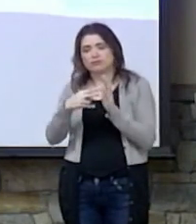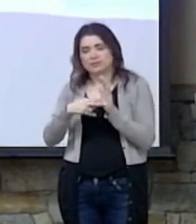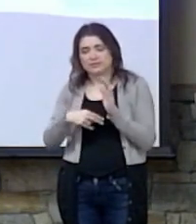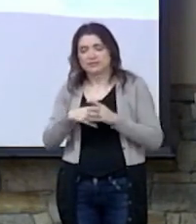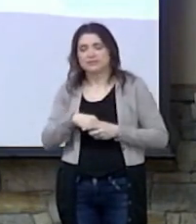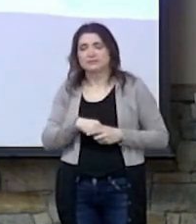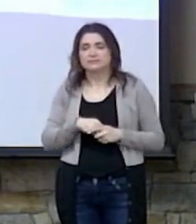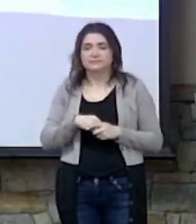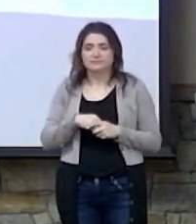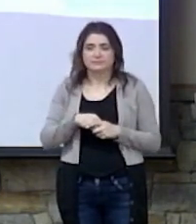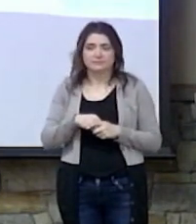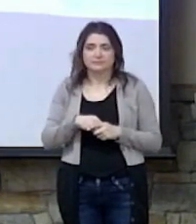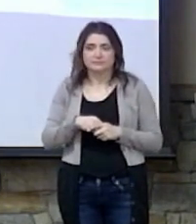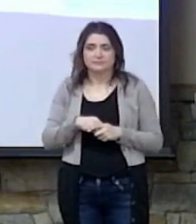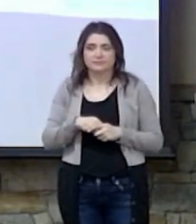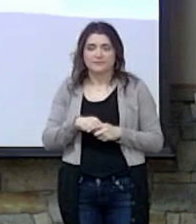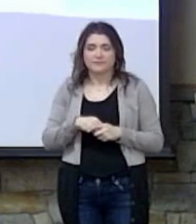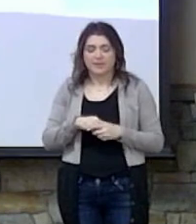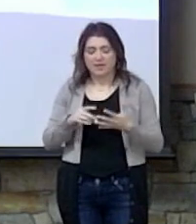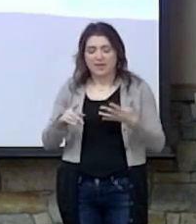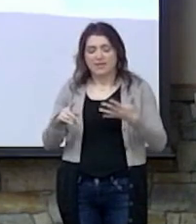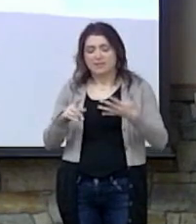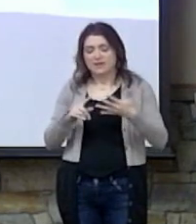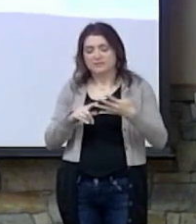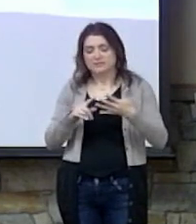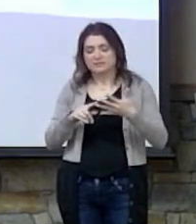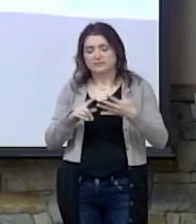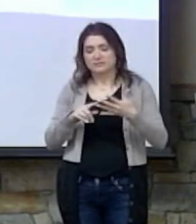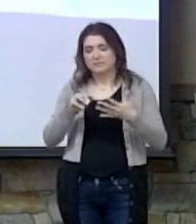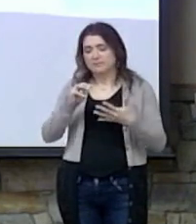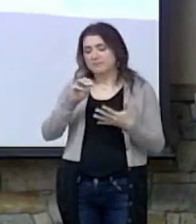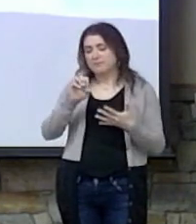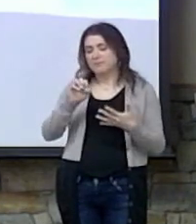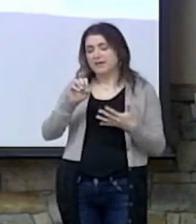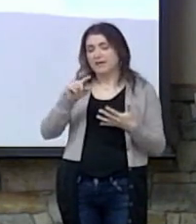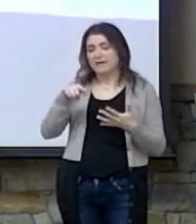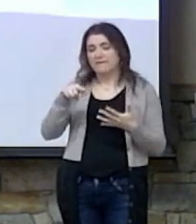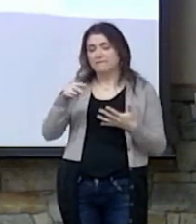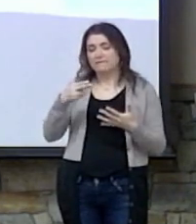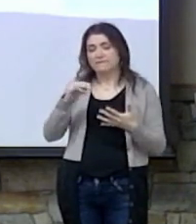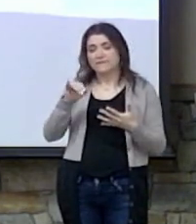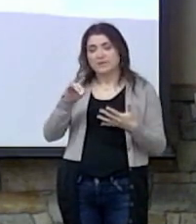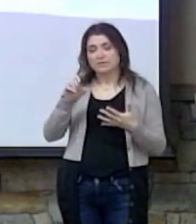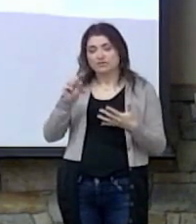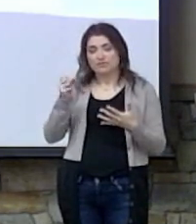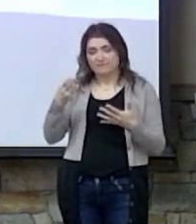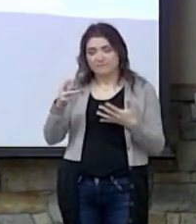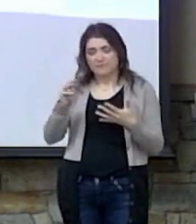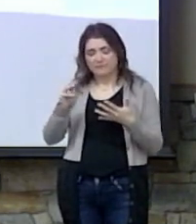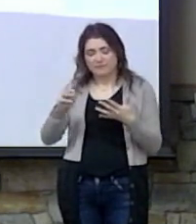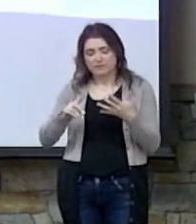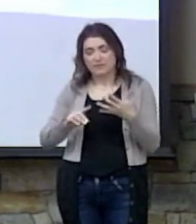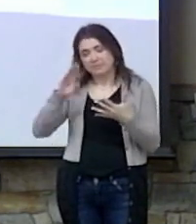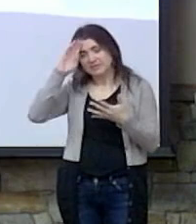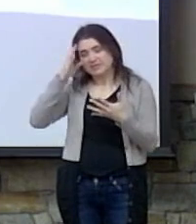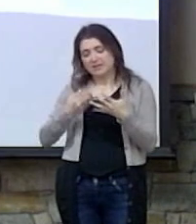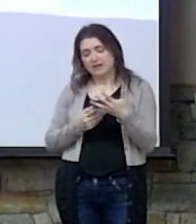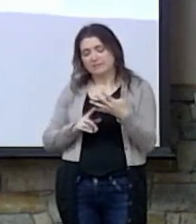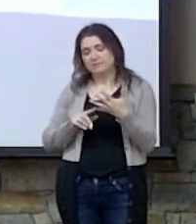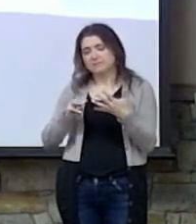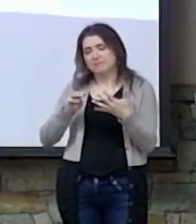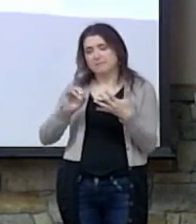and that's Mephibosheth's son, Micah. Again, not much is said, it's just his